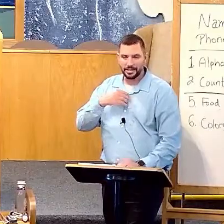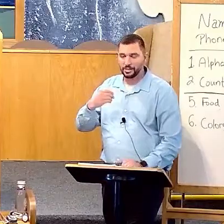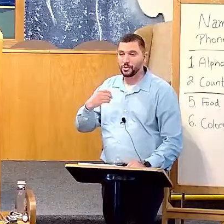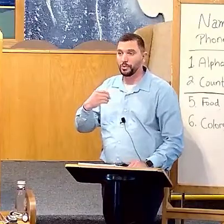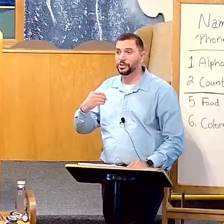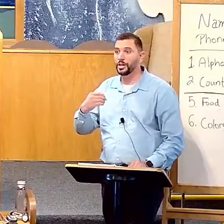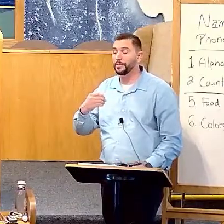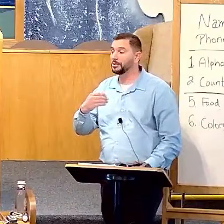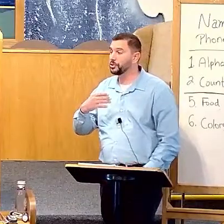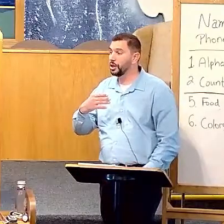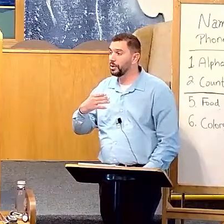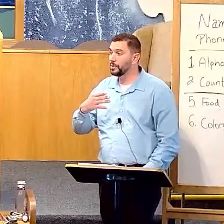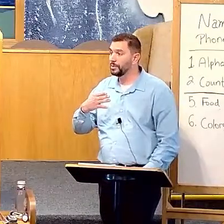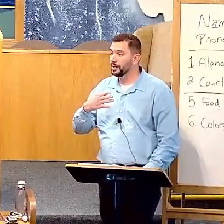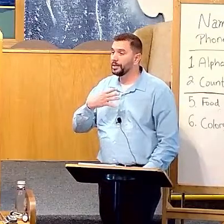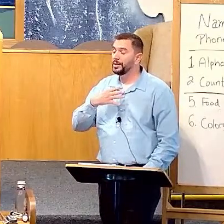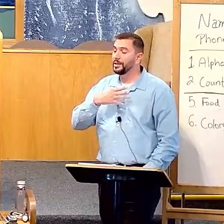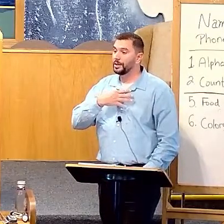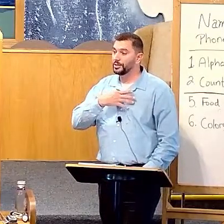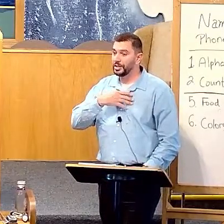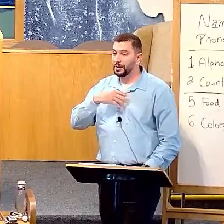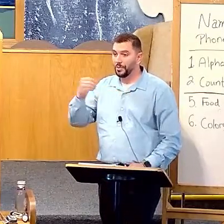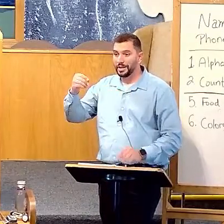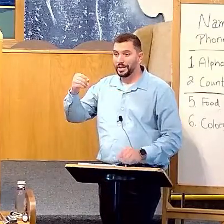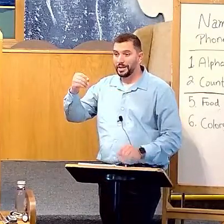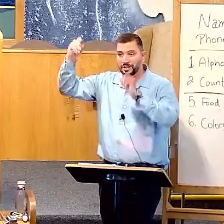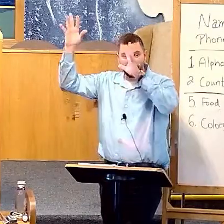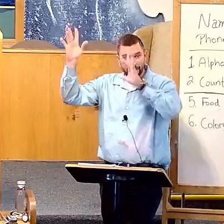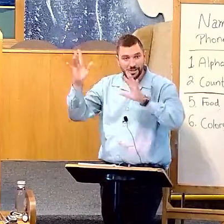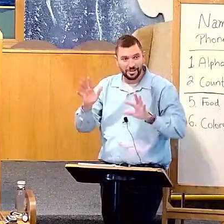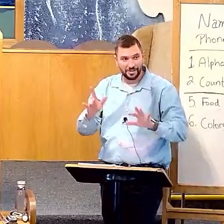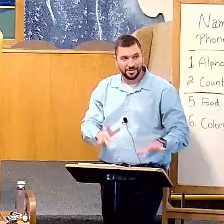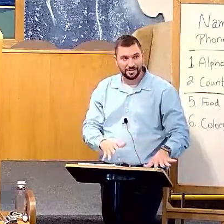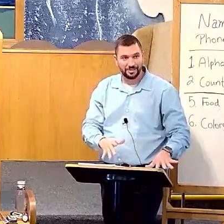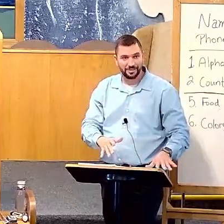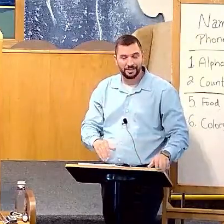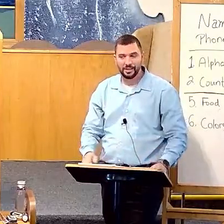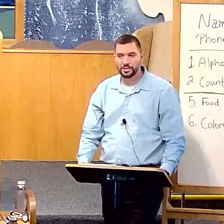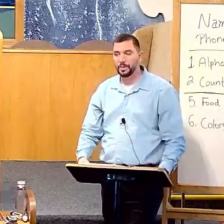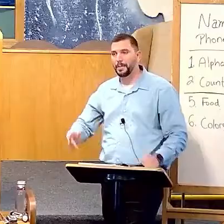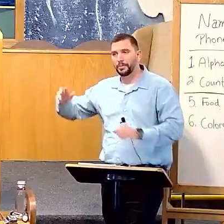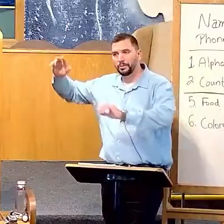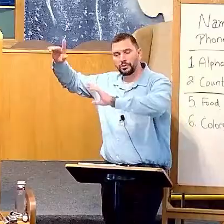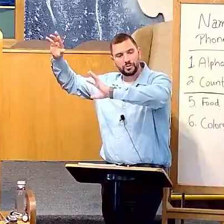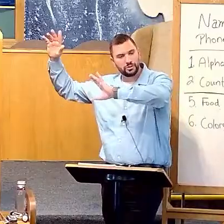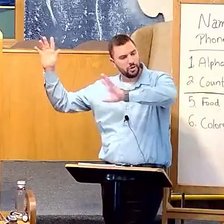so when you're talking about snow, you're going to say white, snow. Some people will do